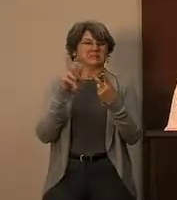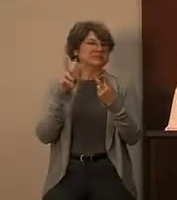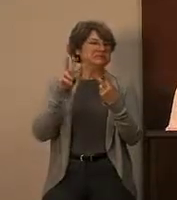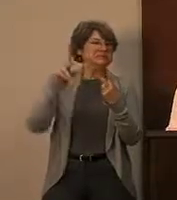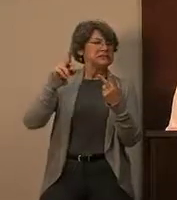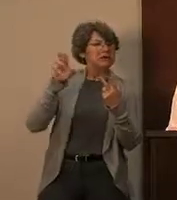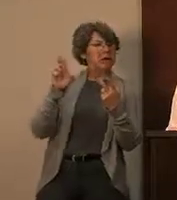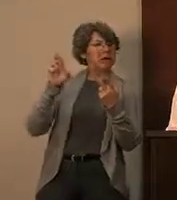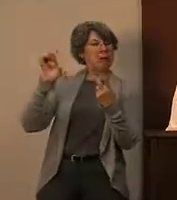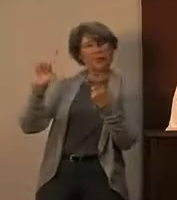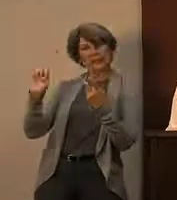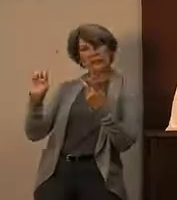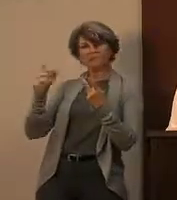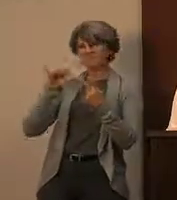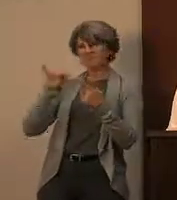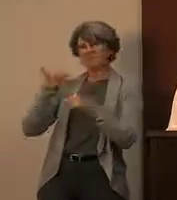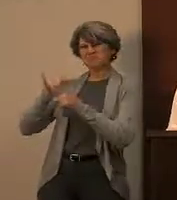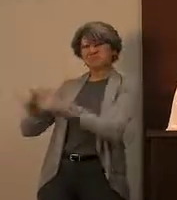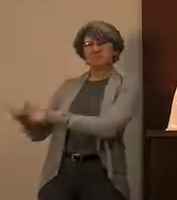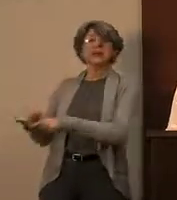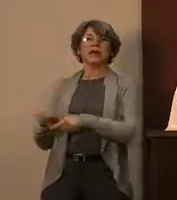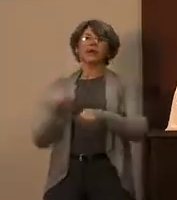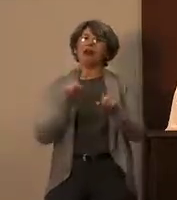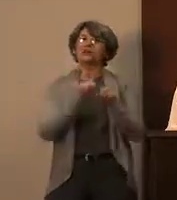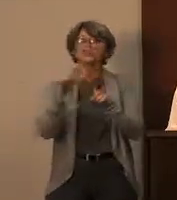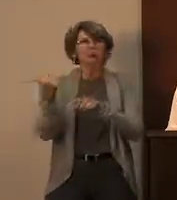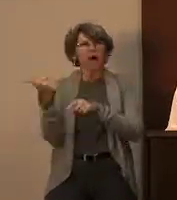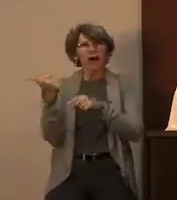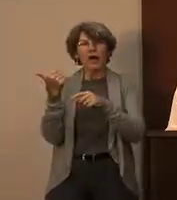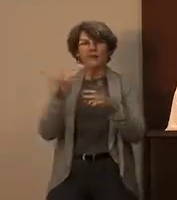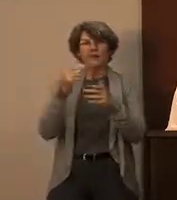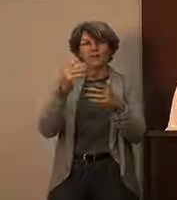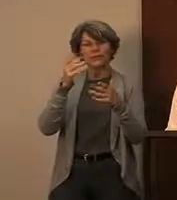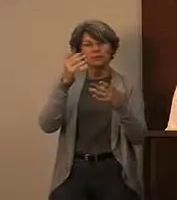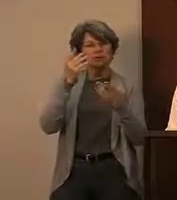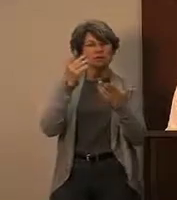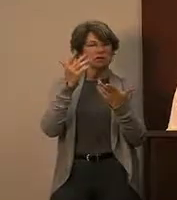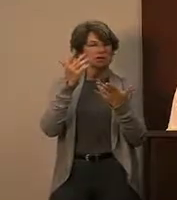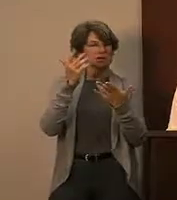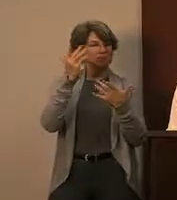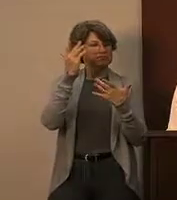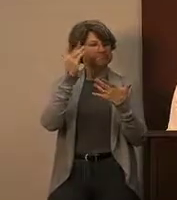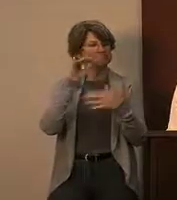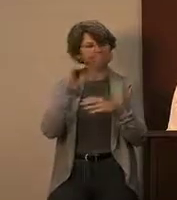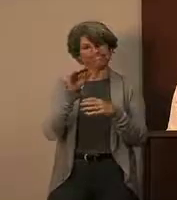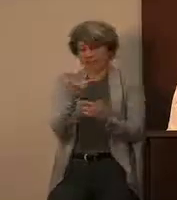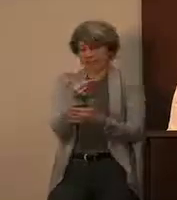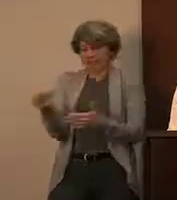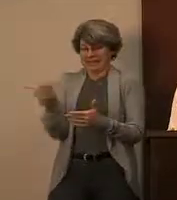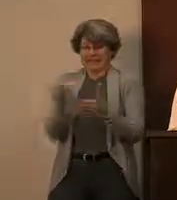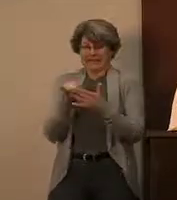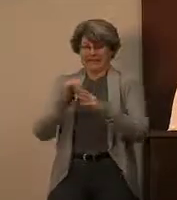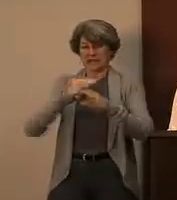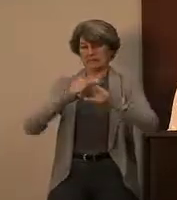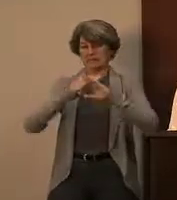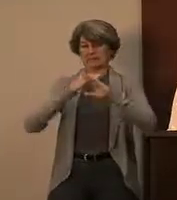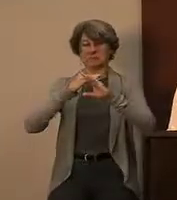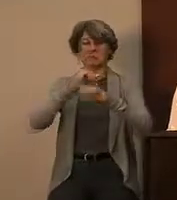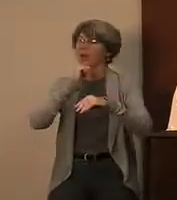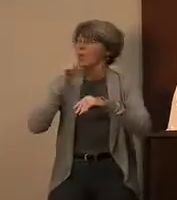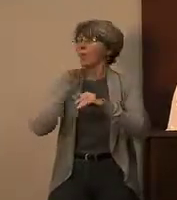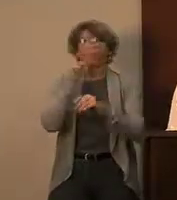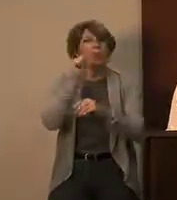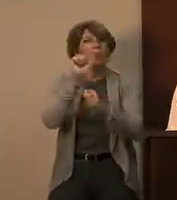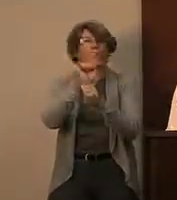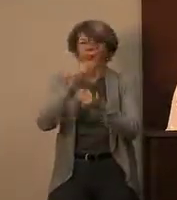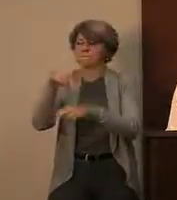example. And then there are getting to be organisms that are penicillin resistant. We need to talk a little bit about the